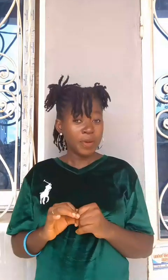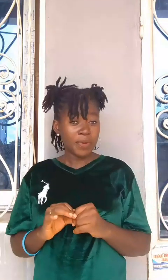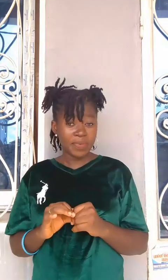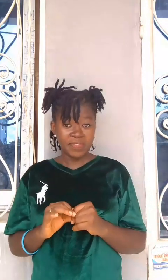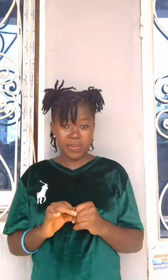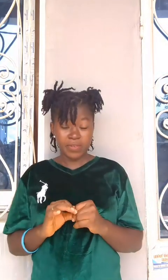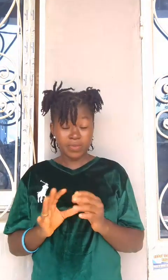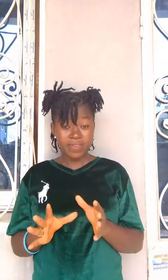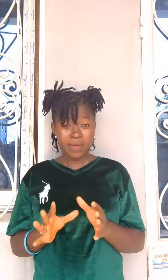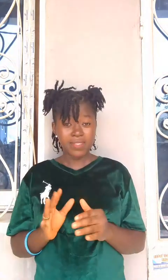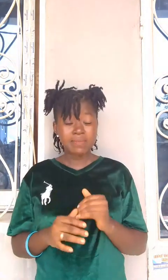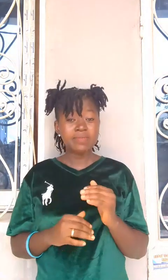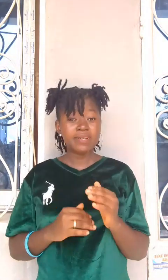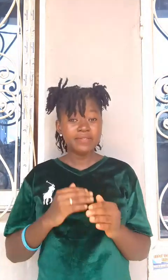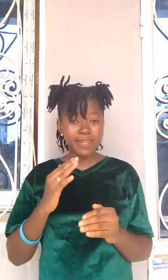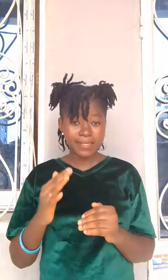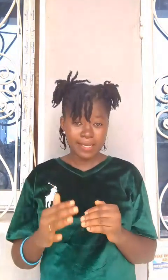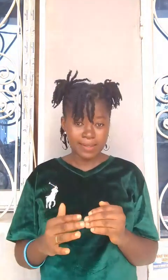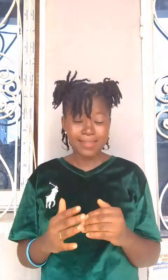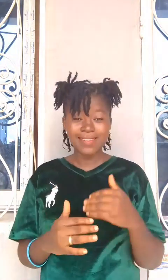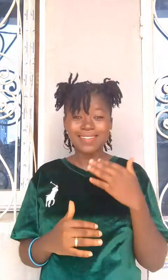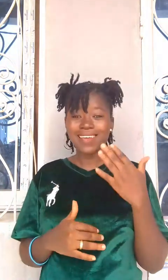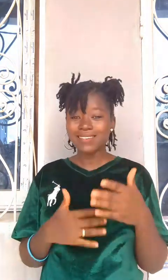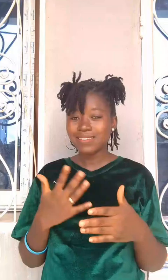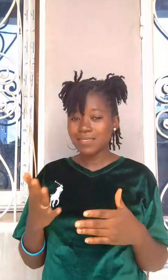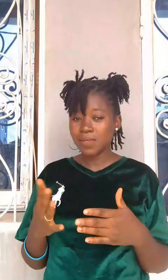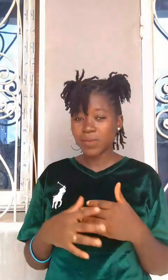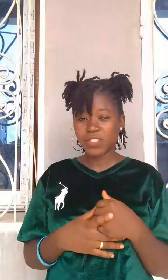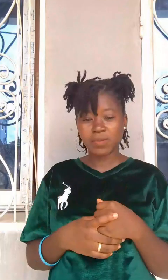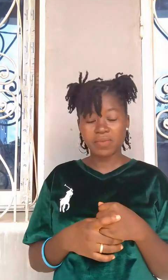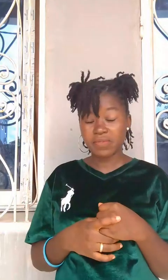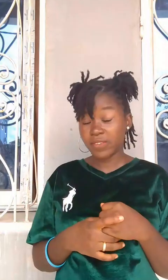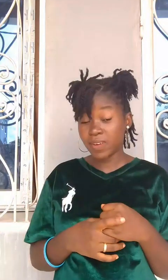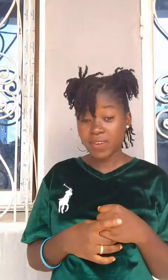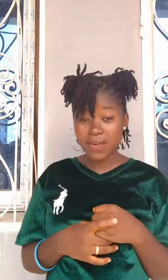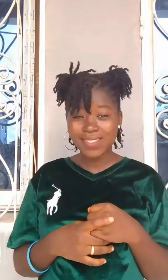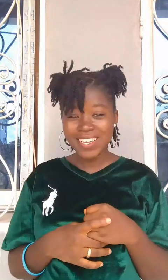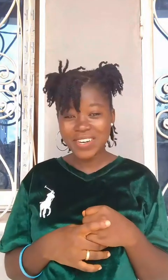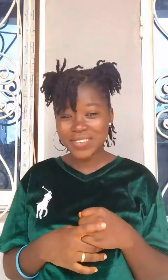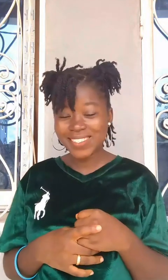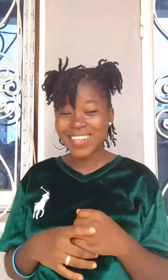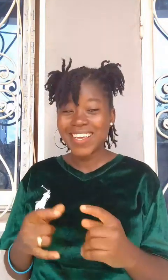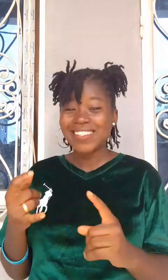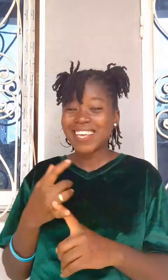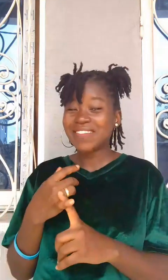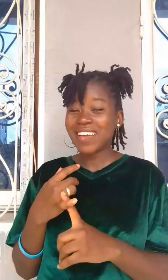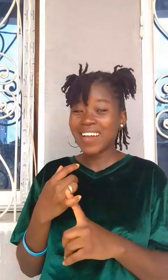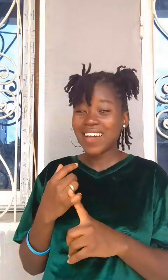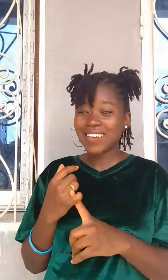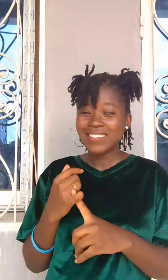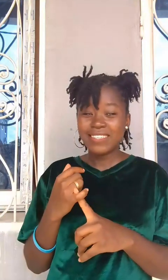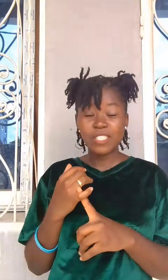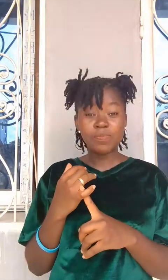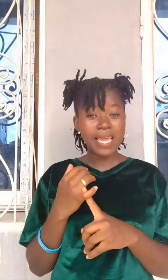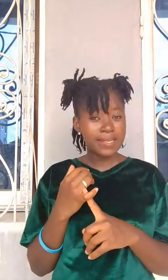human papilloma virus can be manifested. That is, the signs and symptoms of human papilloma virus includes cervical